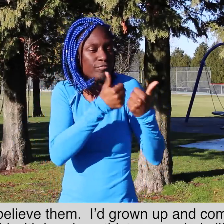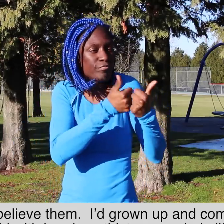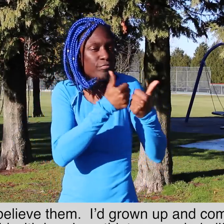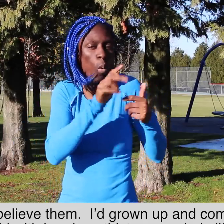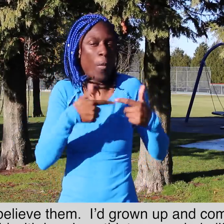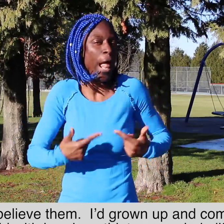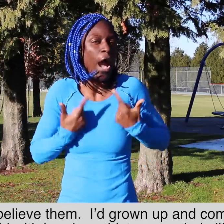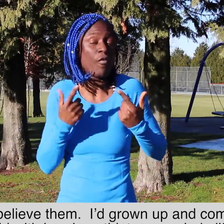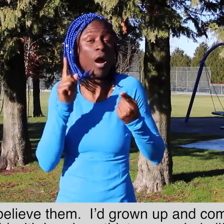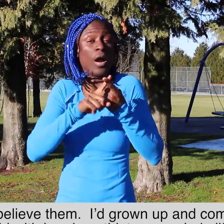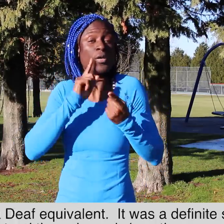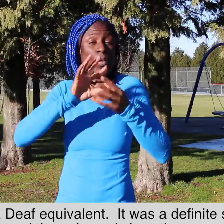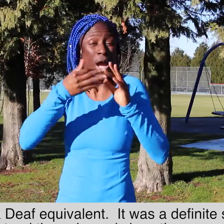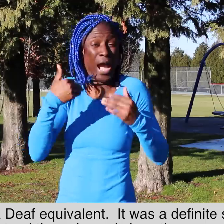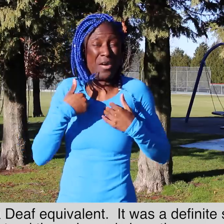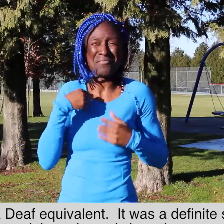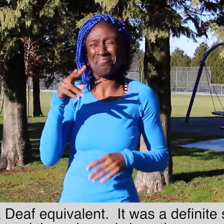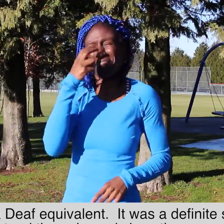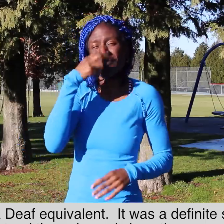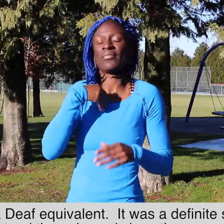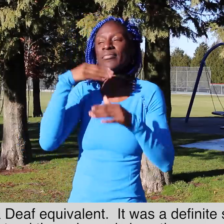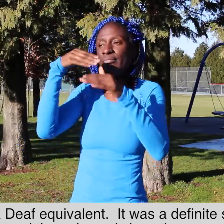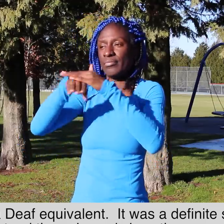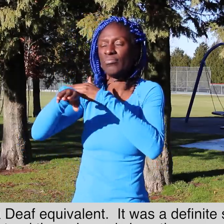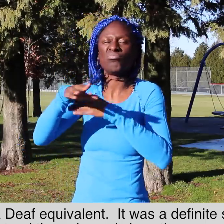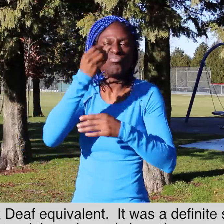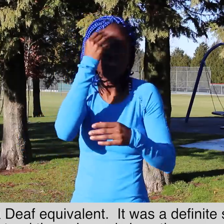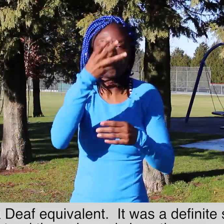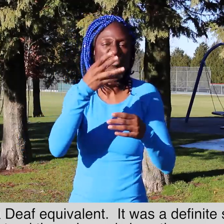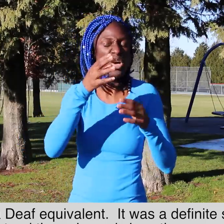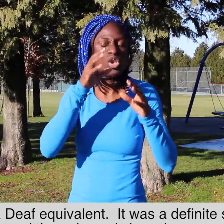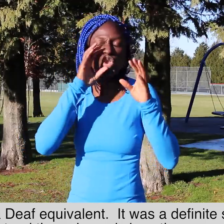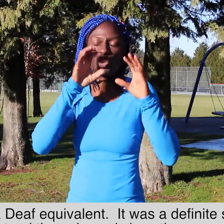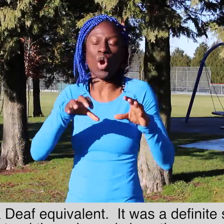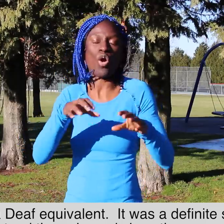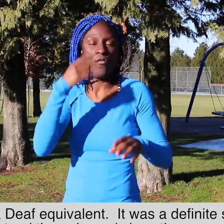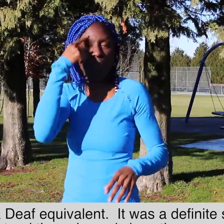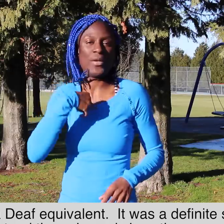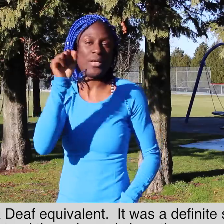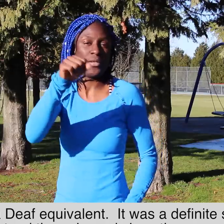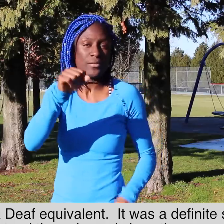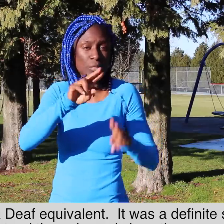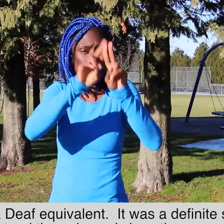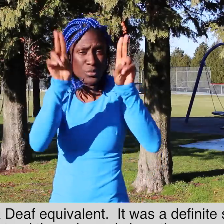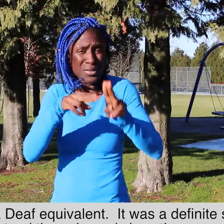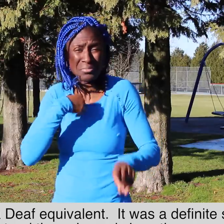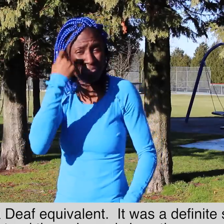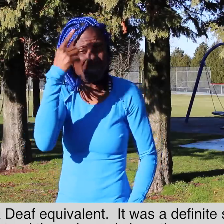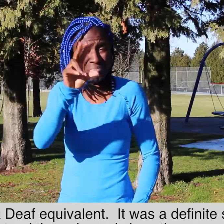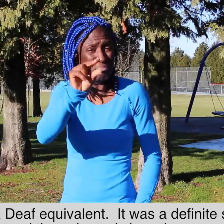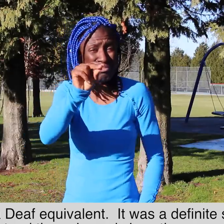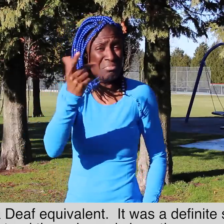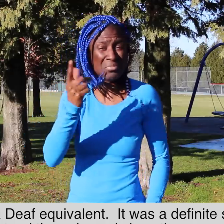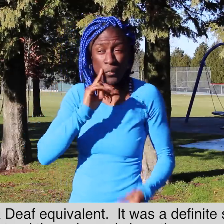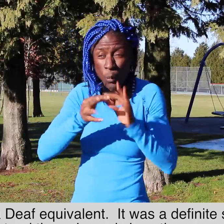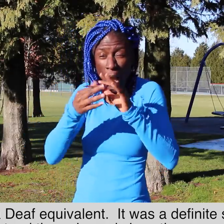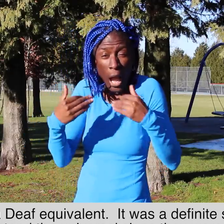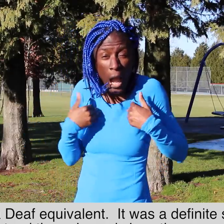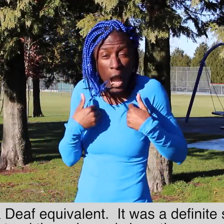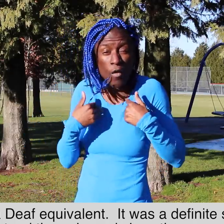up competing in the hearing world with hearing athletes my whole life, and I doubted there was a deaf equivalent. It was a definite shock.